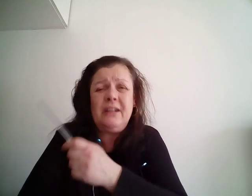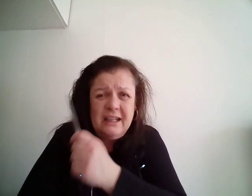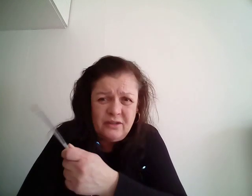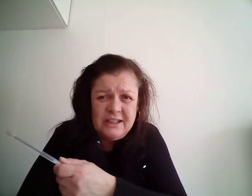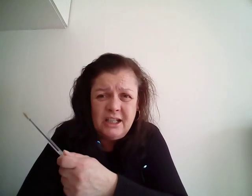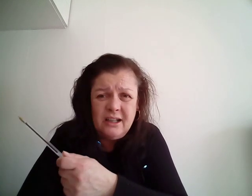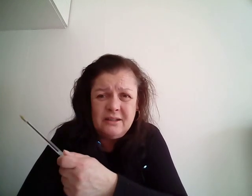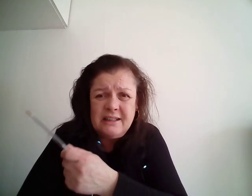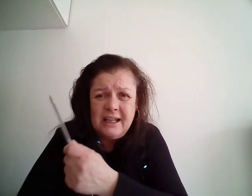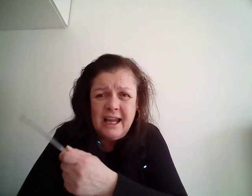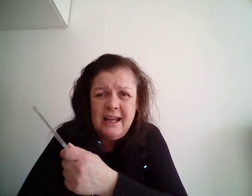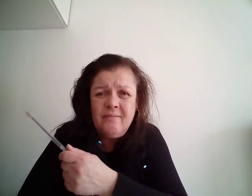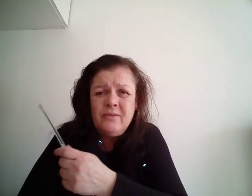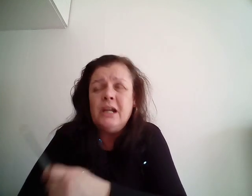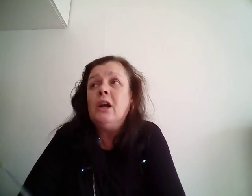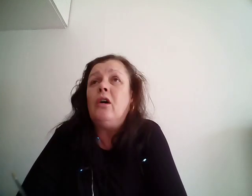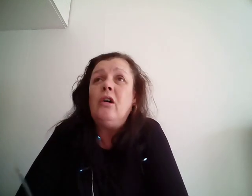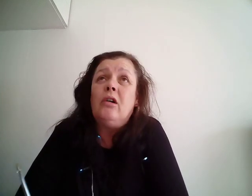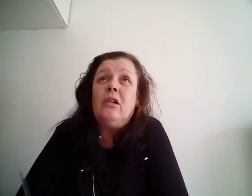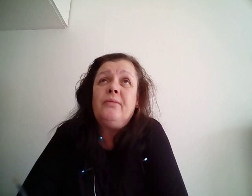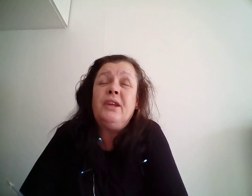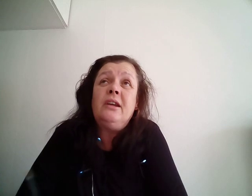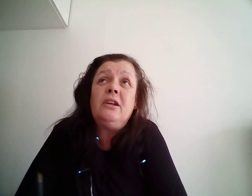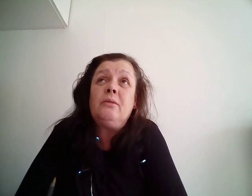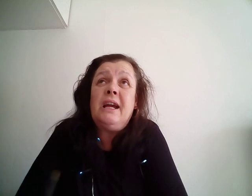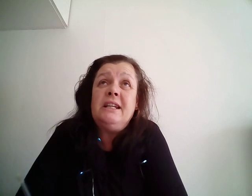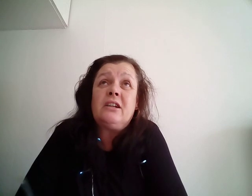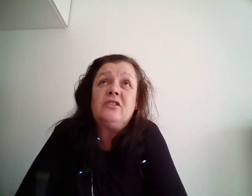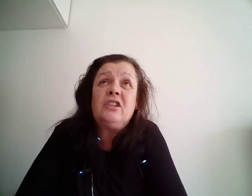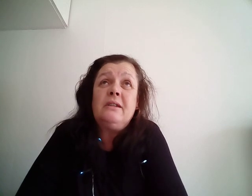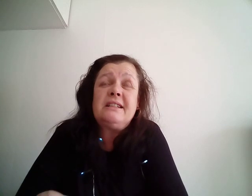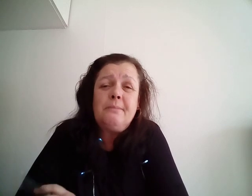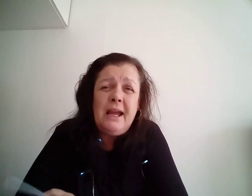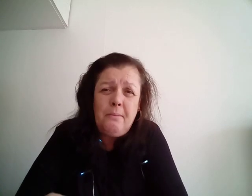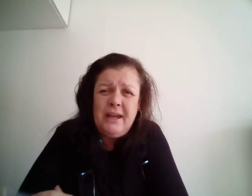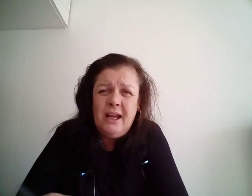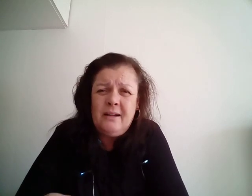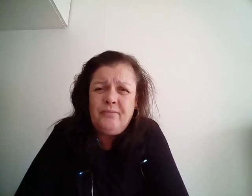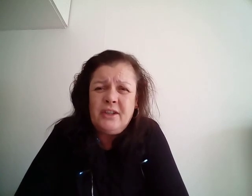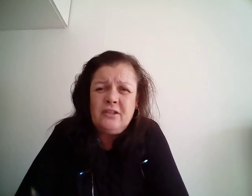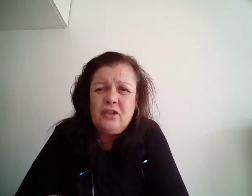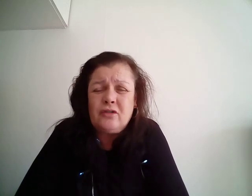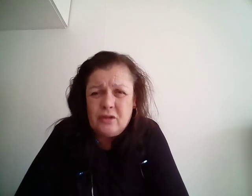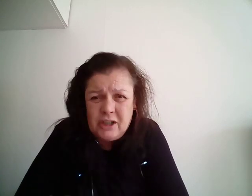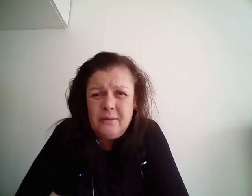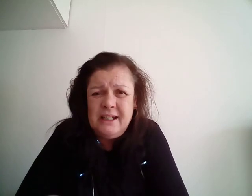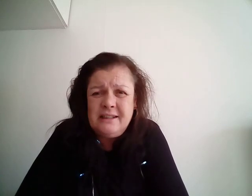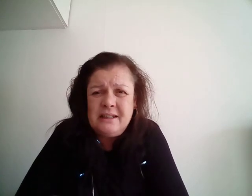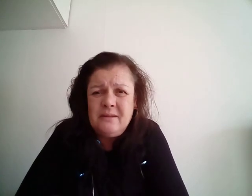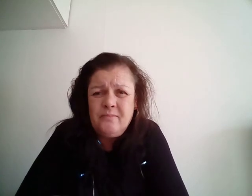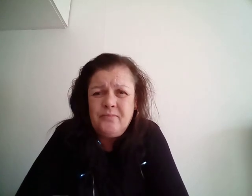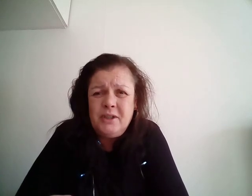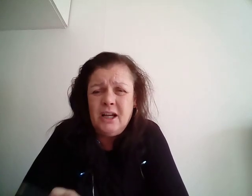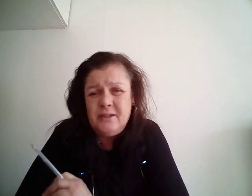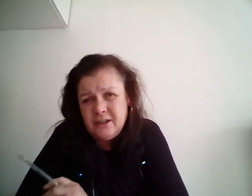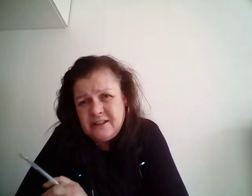his videos, okay? Or the other way you could do this, maybe DuckDuckGo it, you know, the other